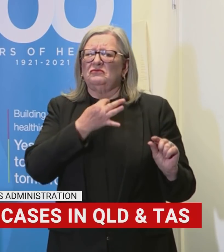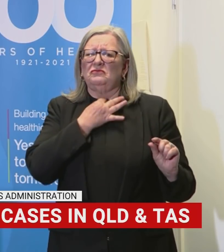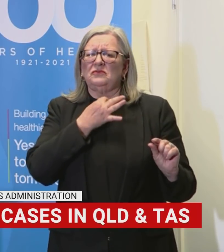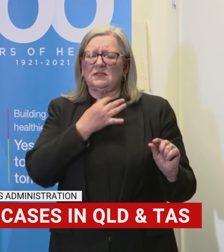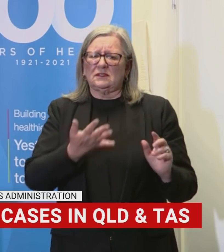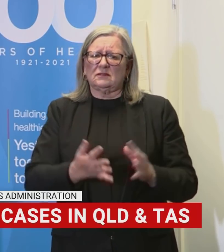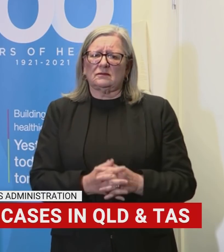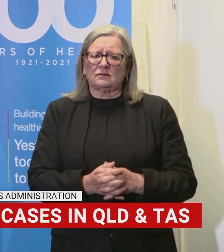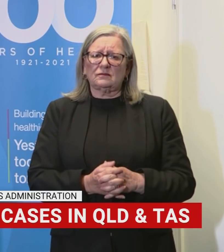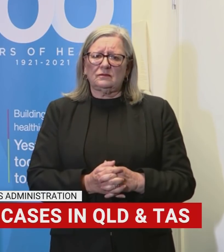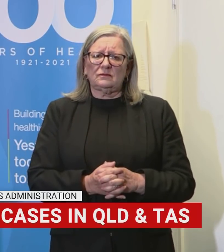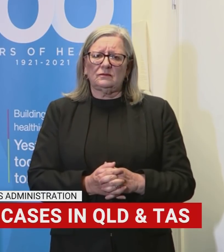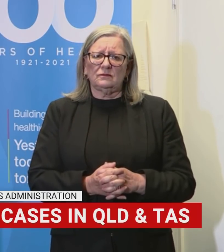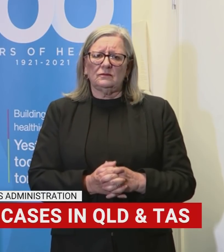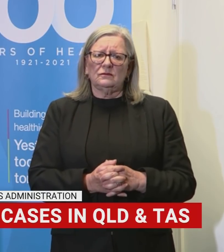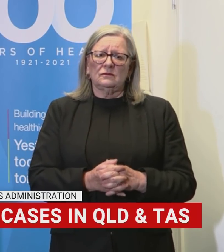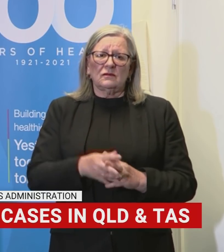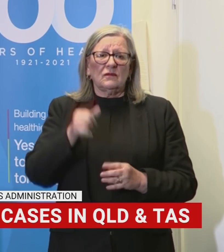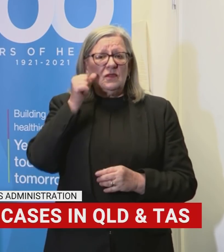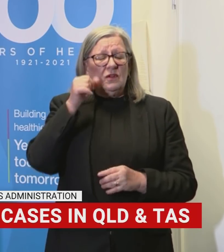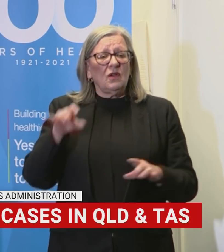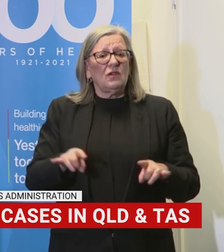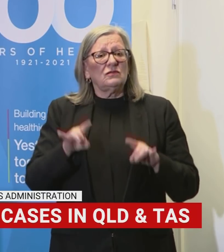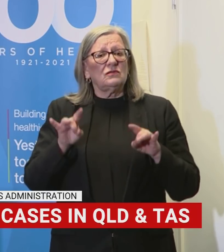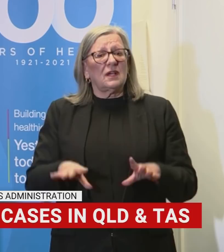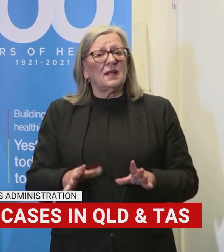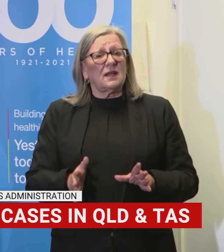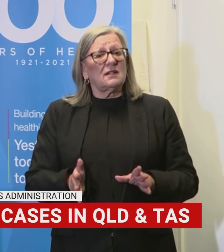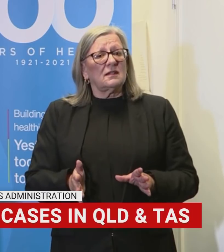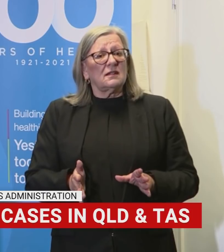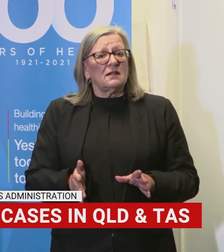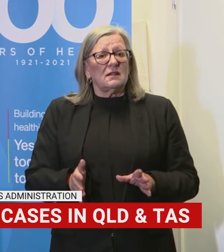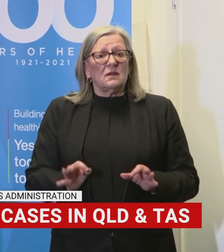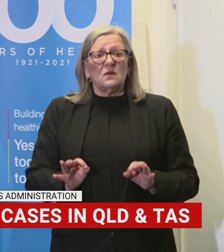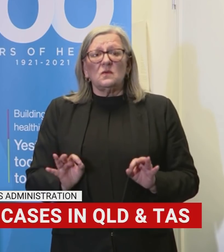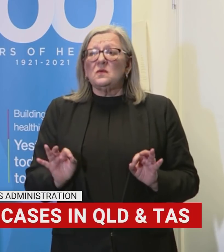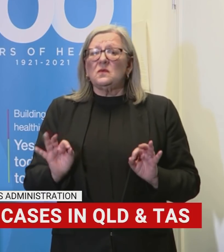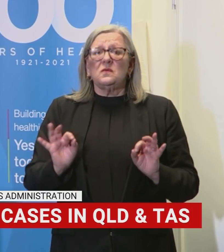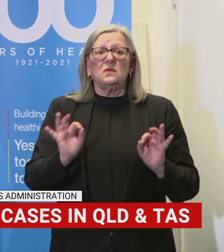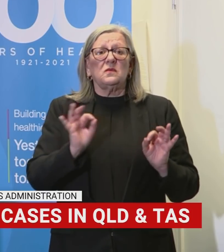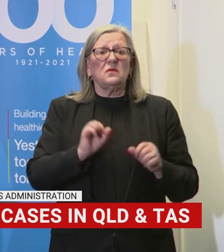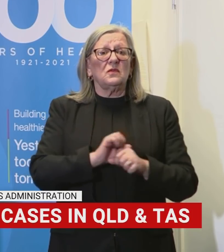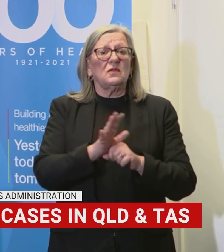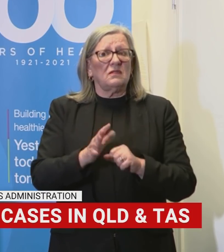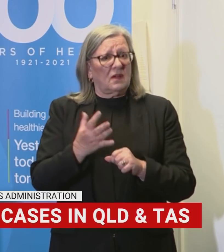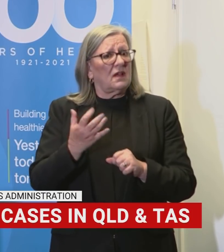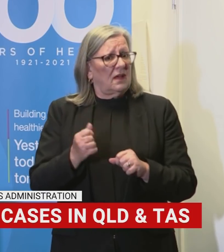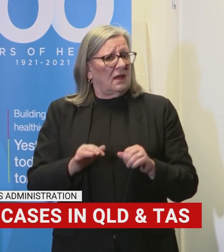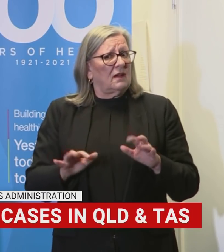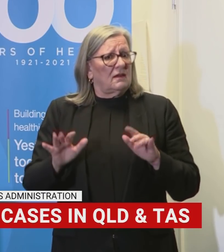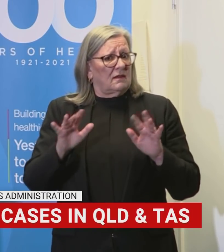we see that Australia is not immune from community transmission, and we're certainly not immune from cases coming in through hotel